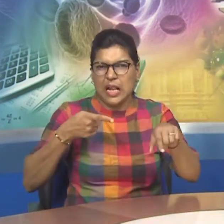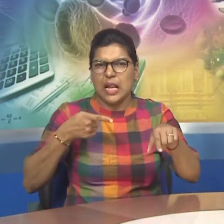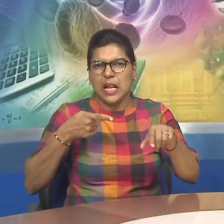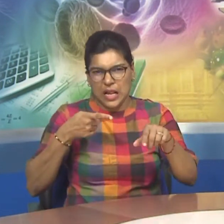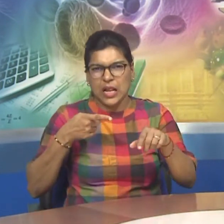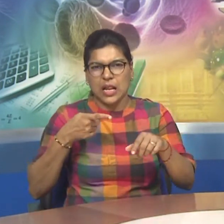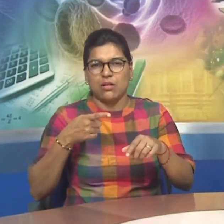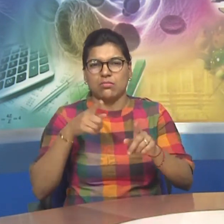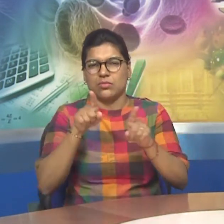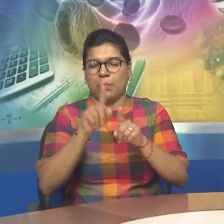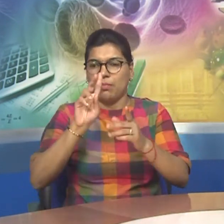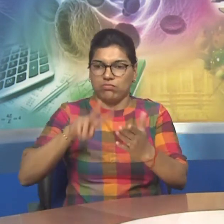scars,